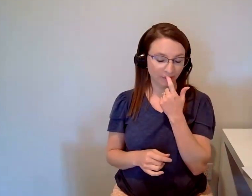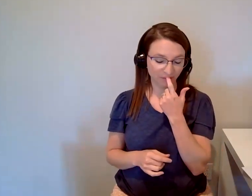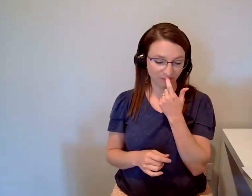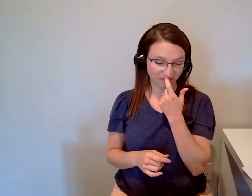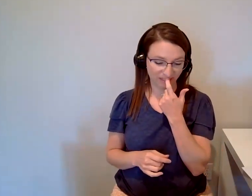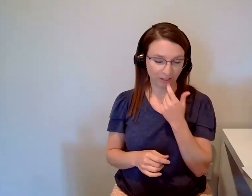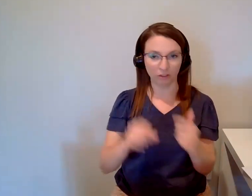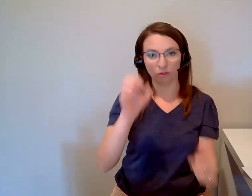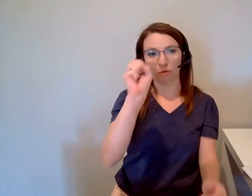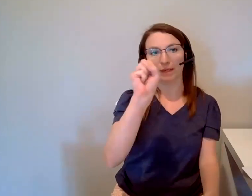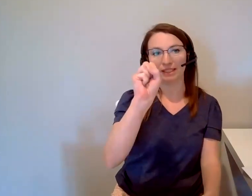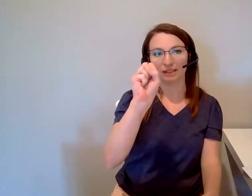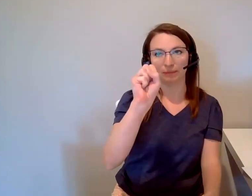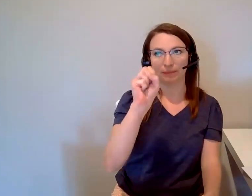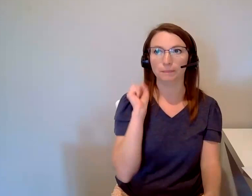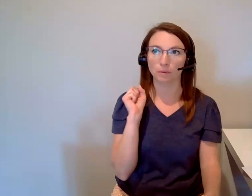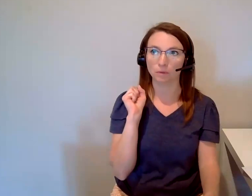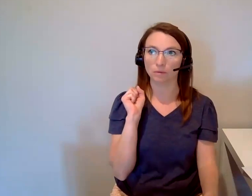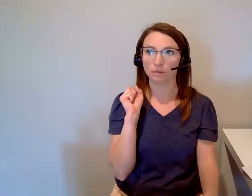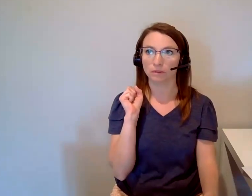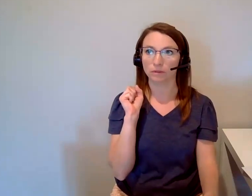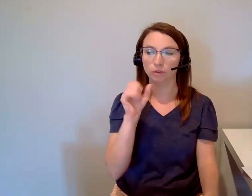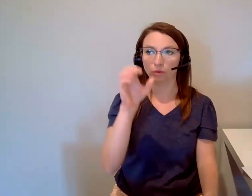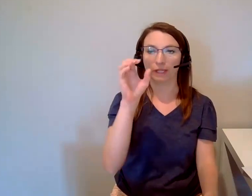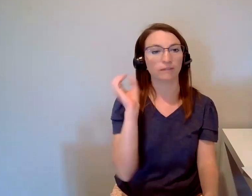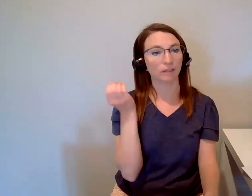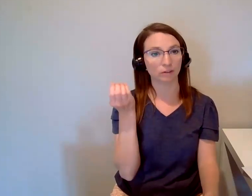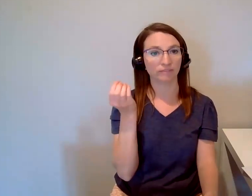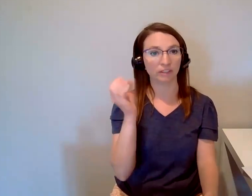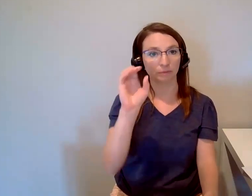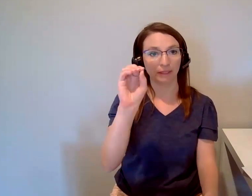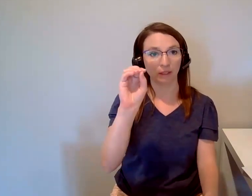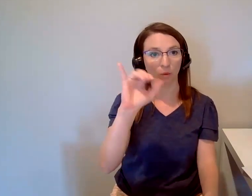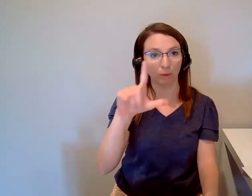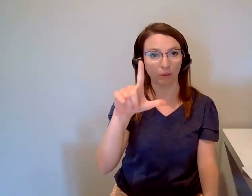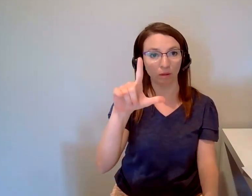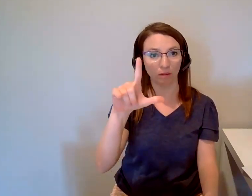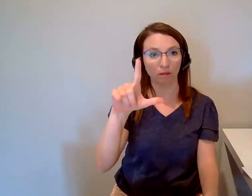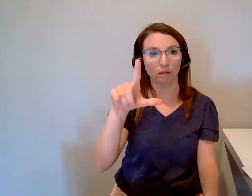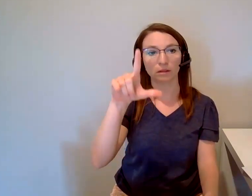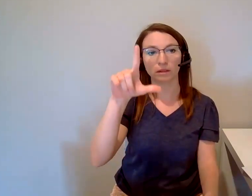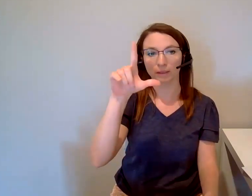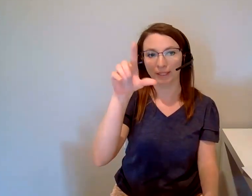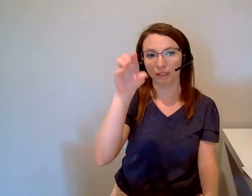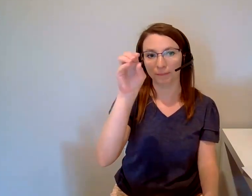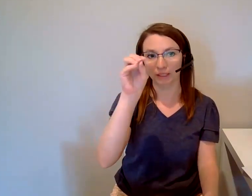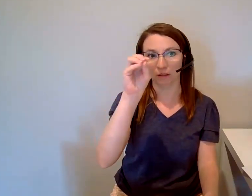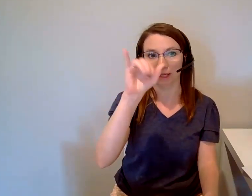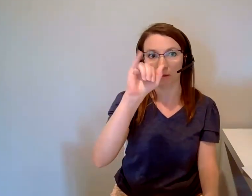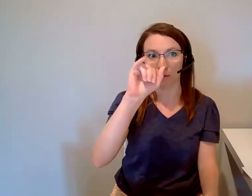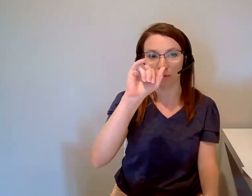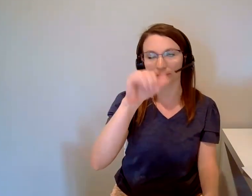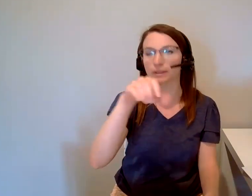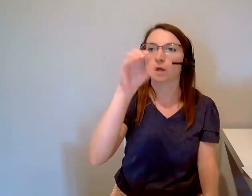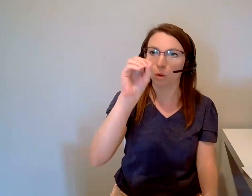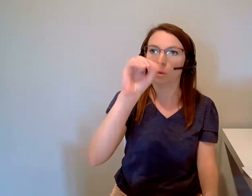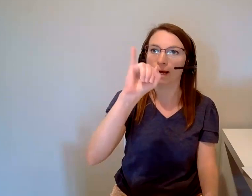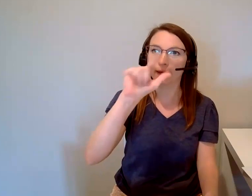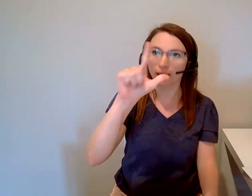Another thing you might see people do, like if there's finger spelling oil, it might not be